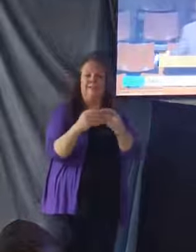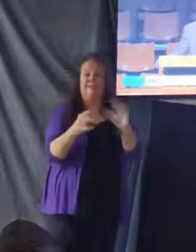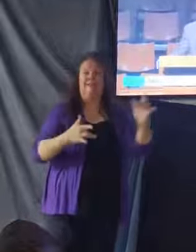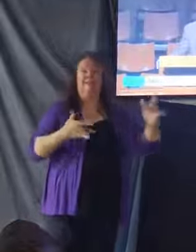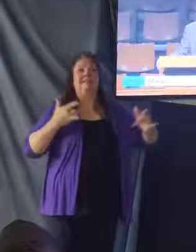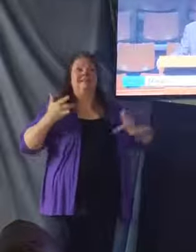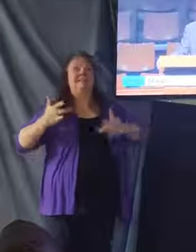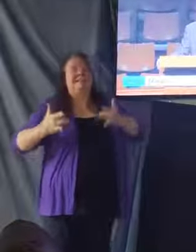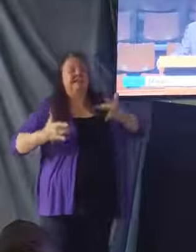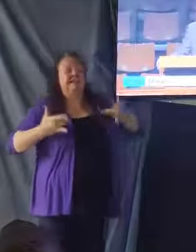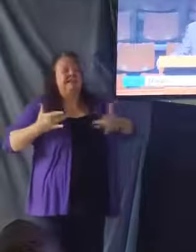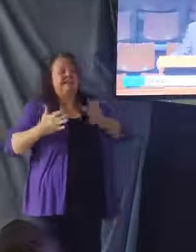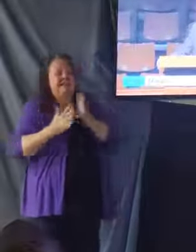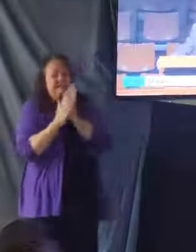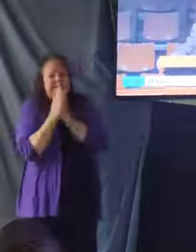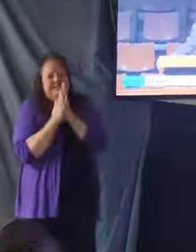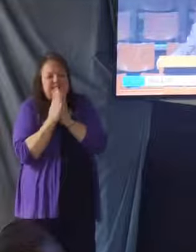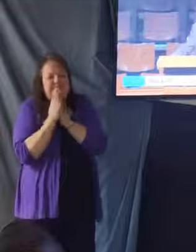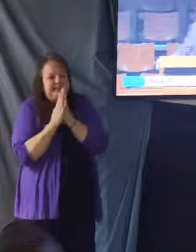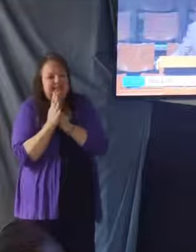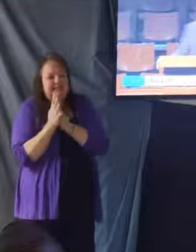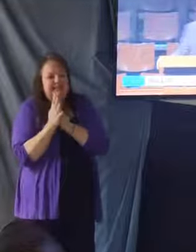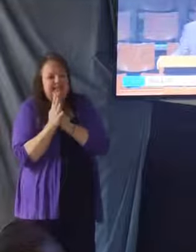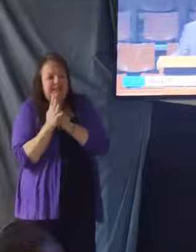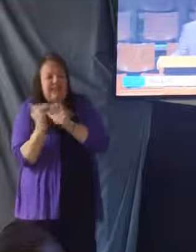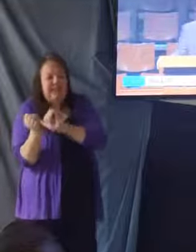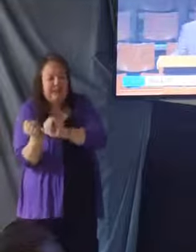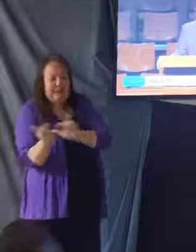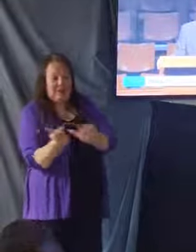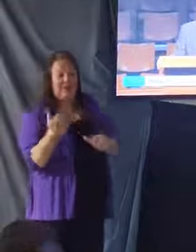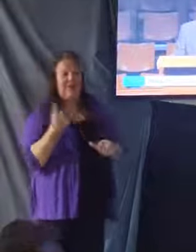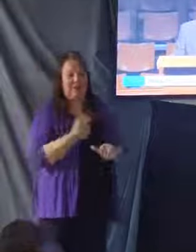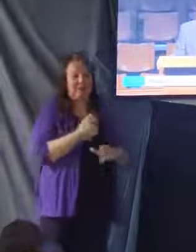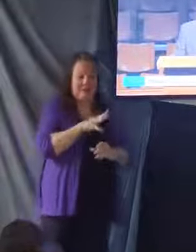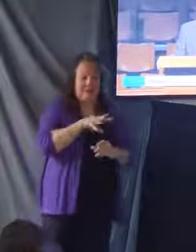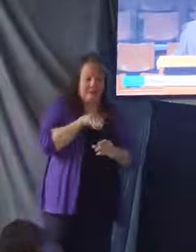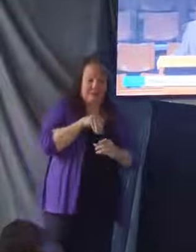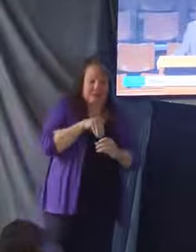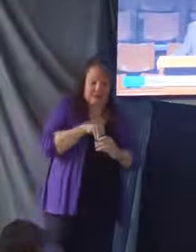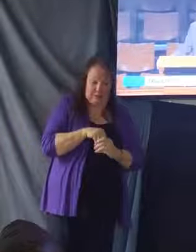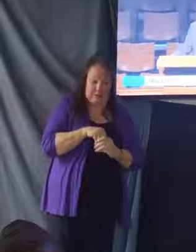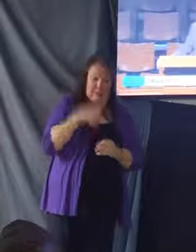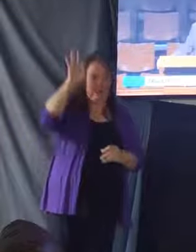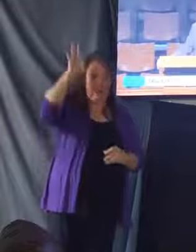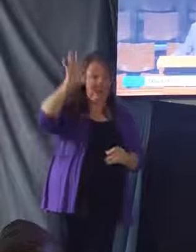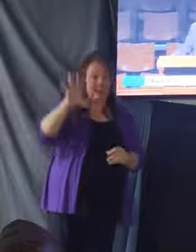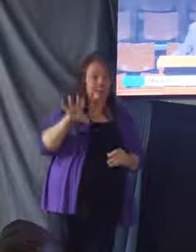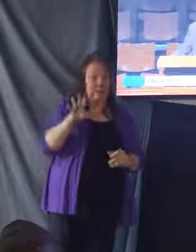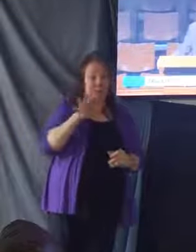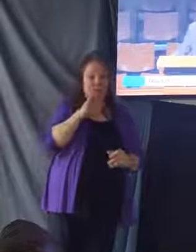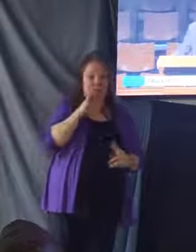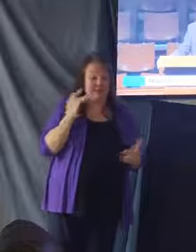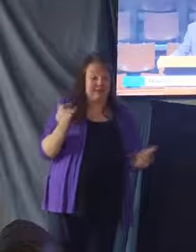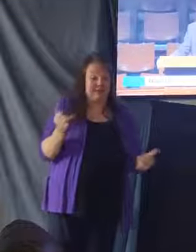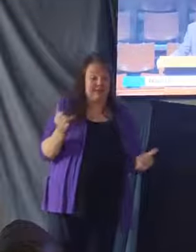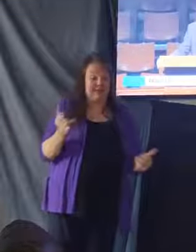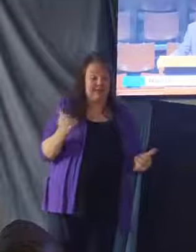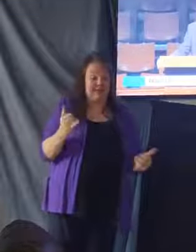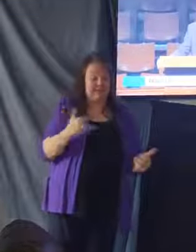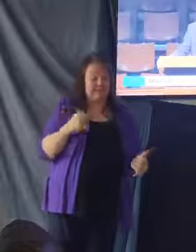thrilling. And all of us, including the pastor who's preaching, is